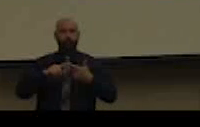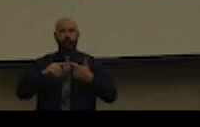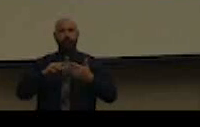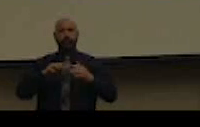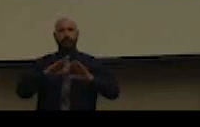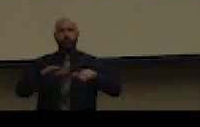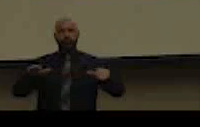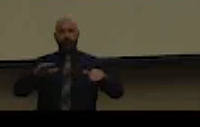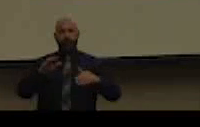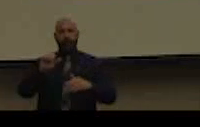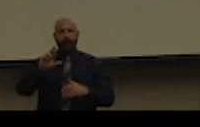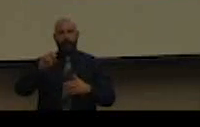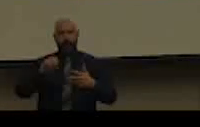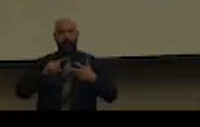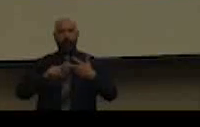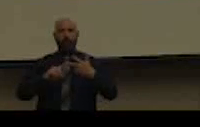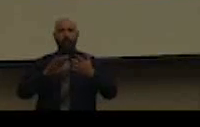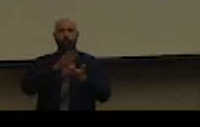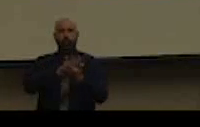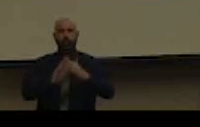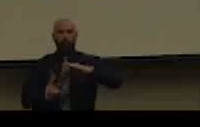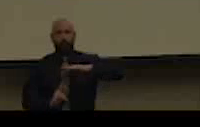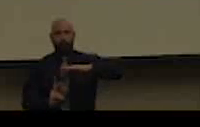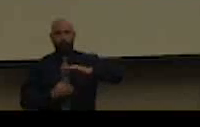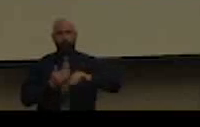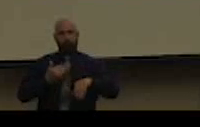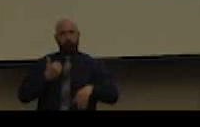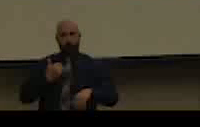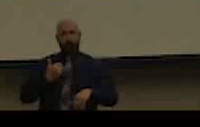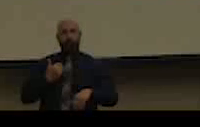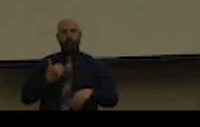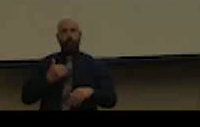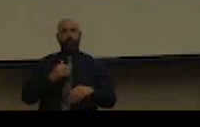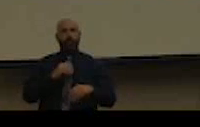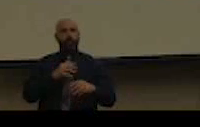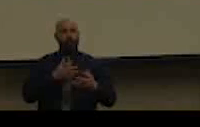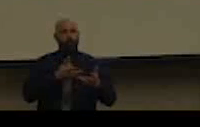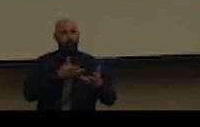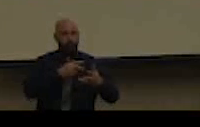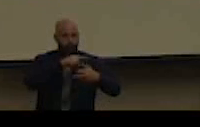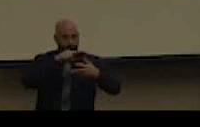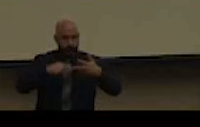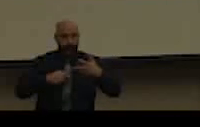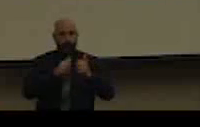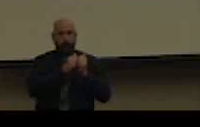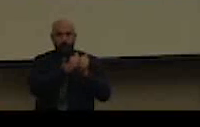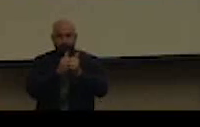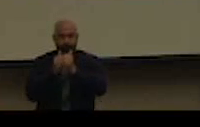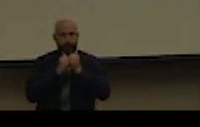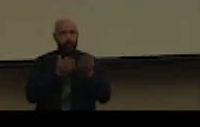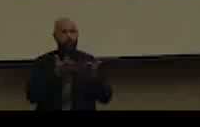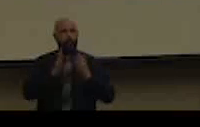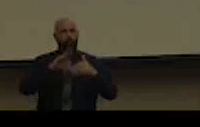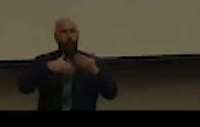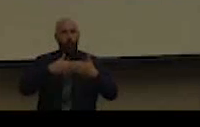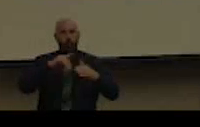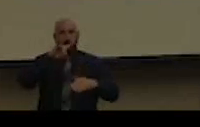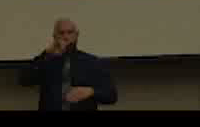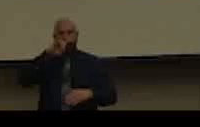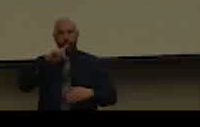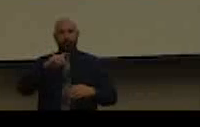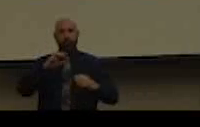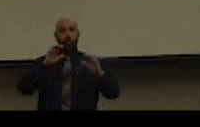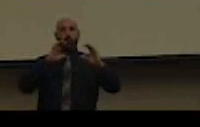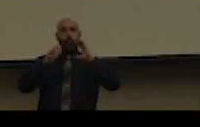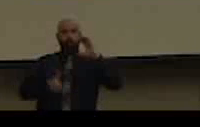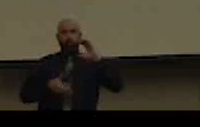it as their job to work together to serve all kids. And when we, you know, this all started with